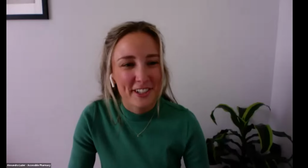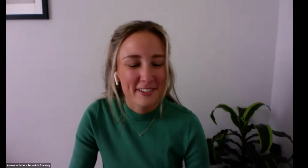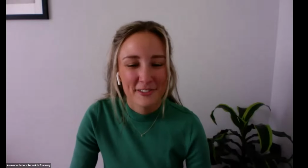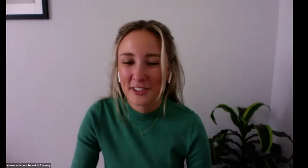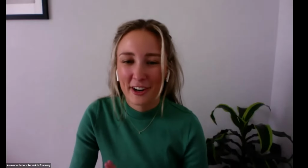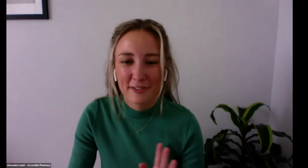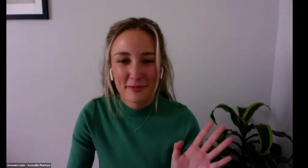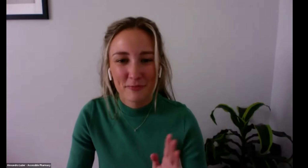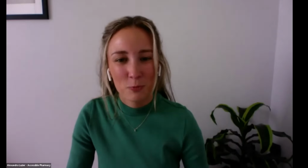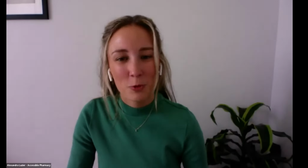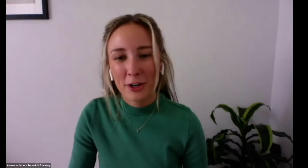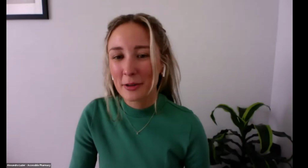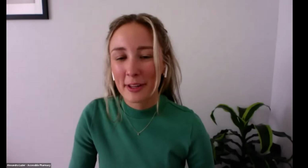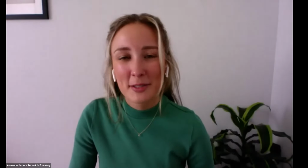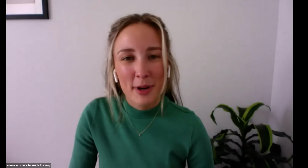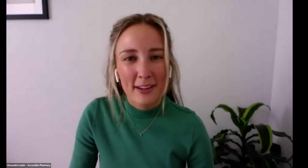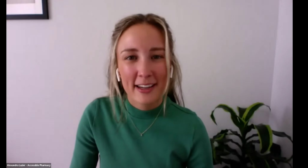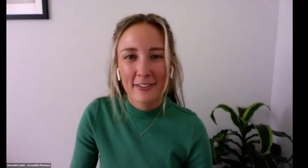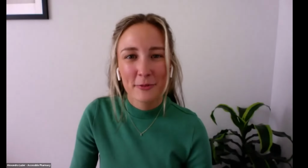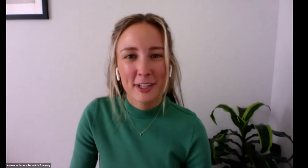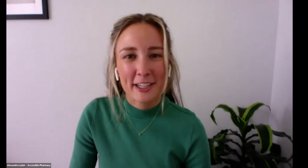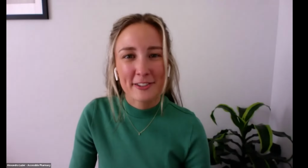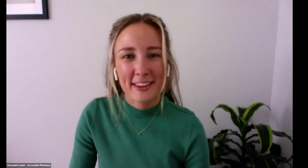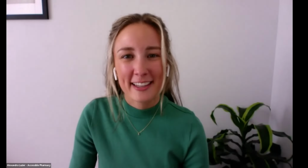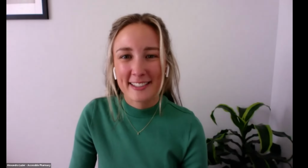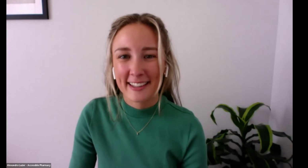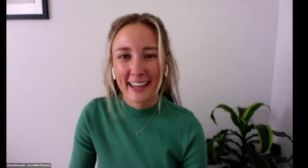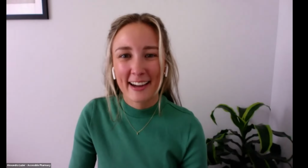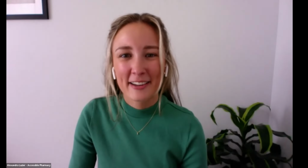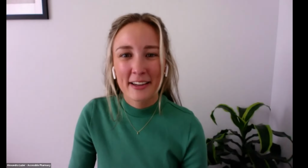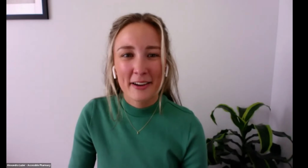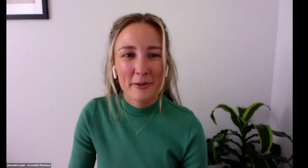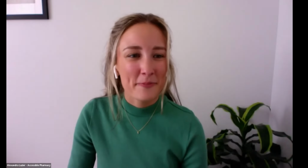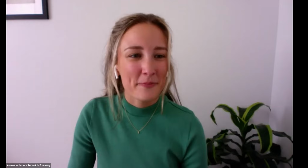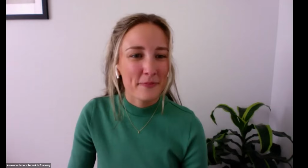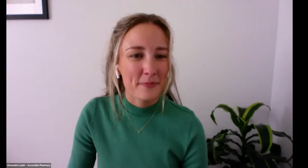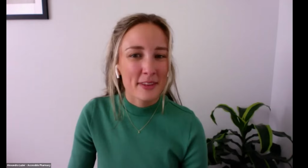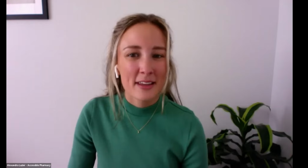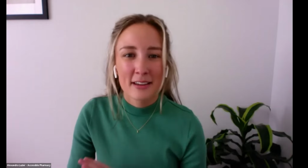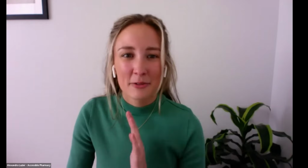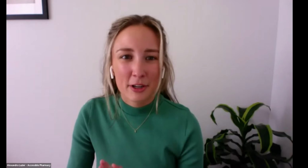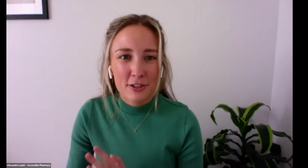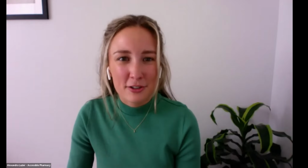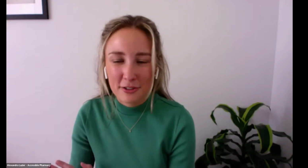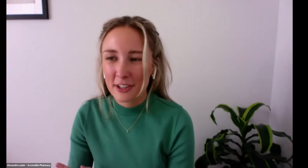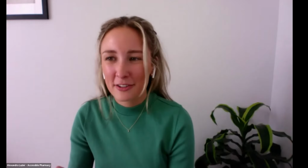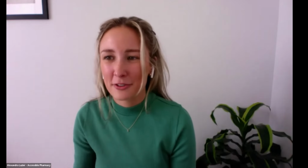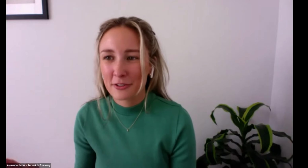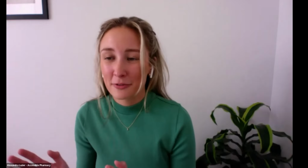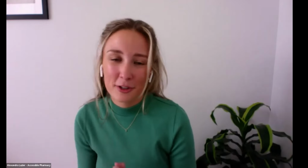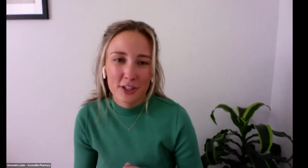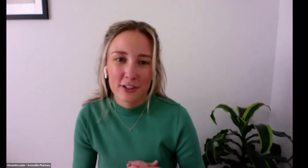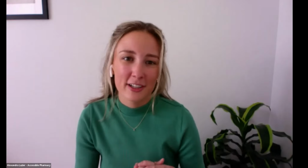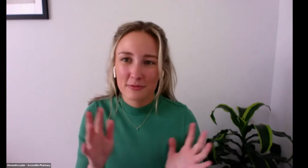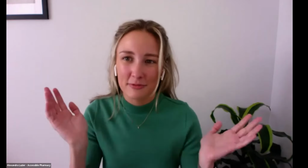Thank you, Jill. Sorry, I was worrying about the spotlight of the videos and things like that. We are so thankful for Jill, and